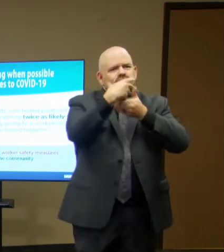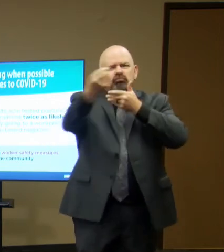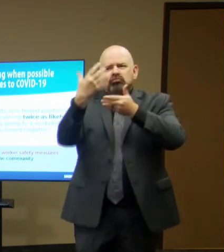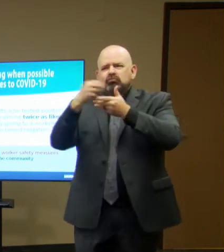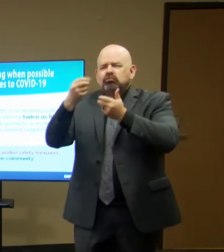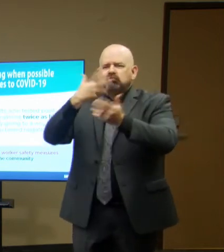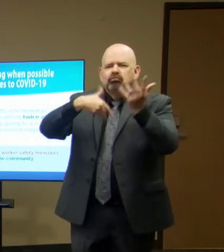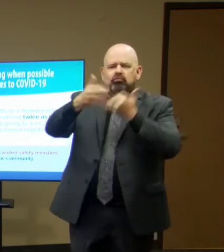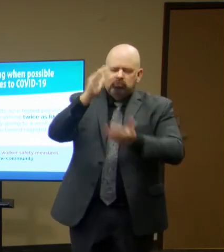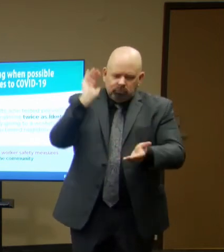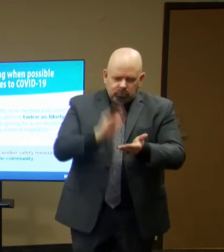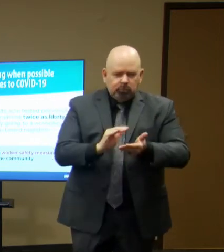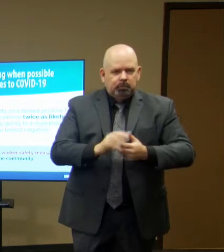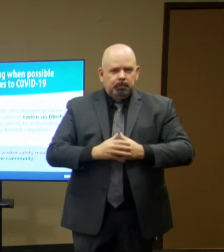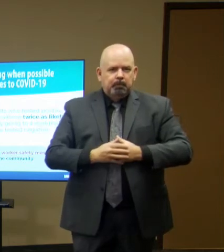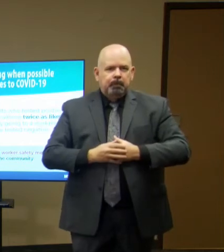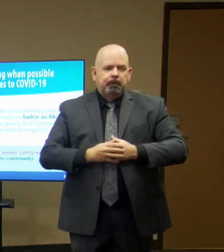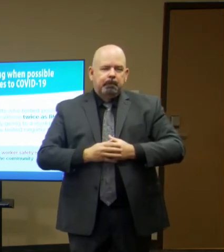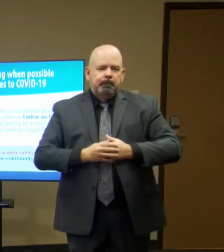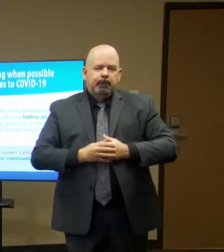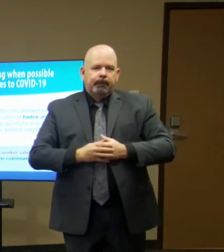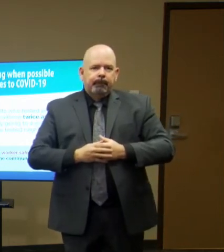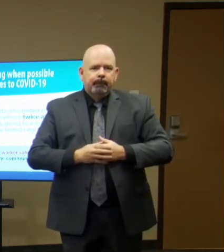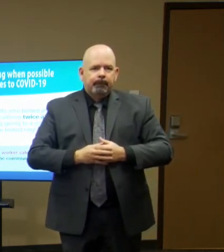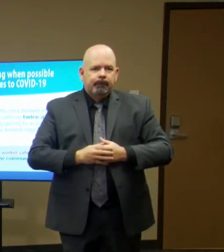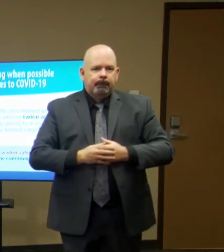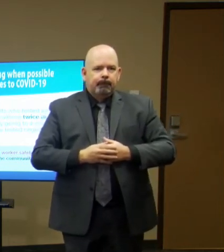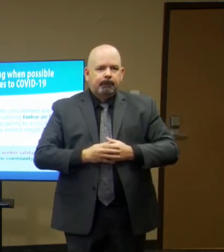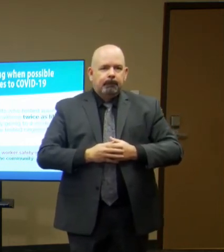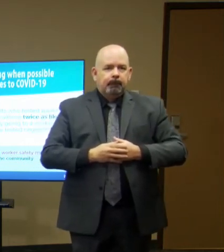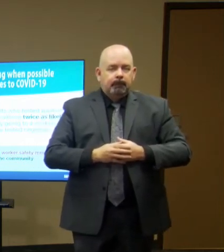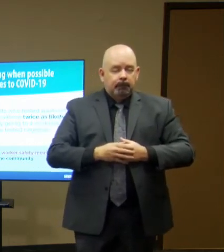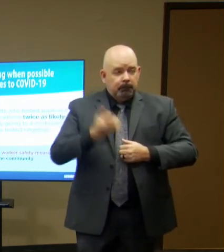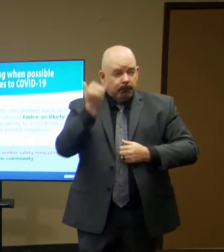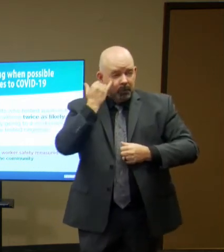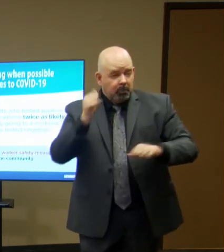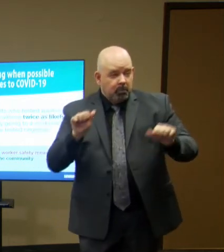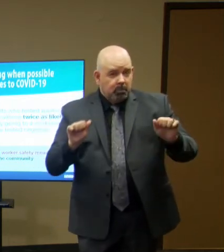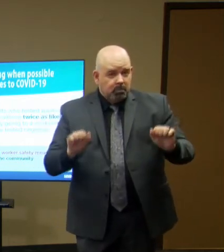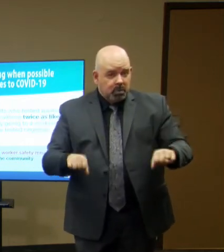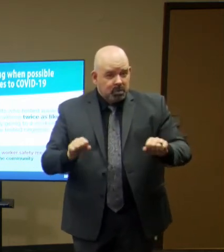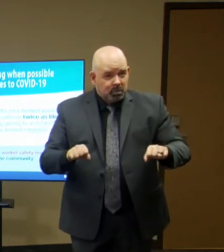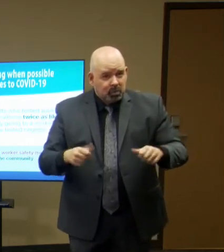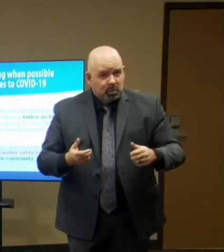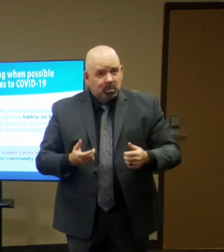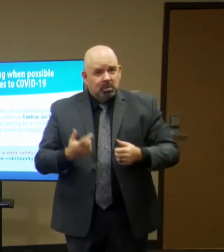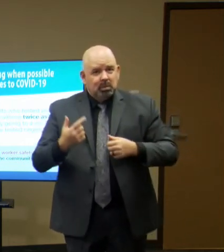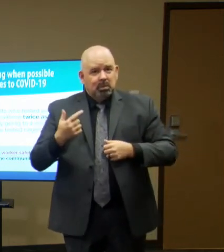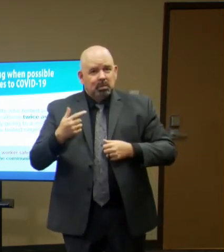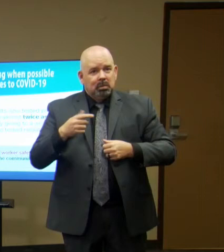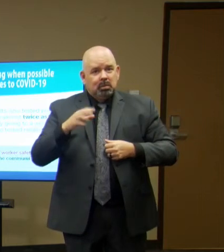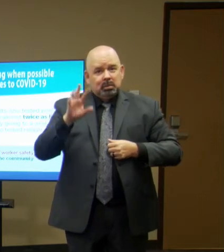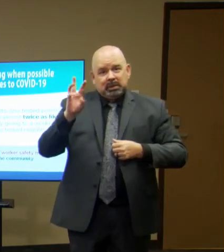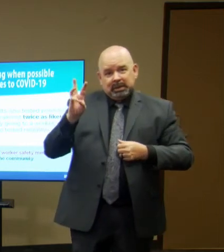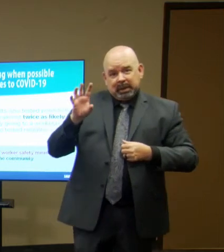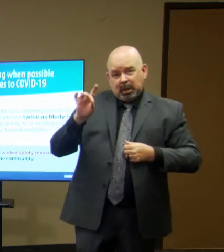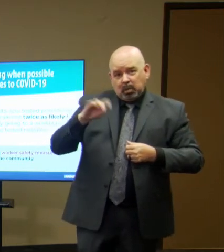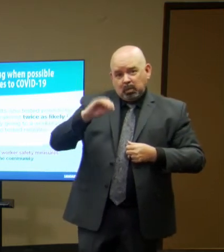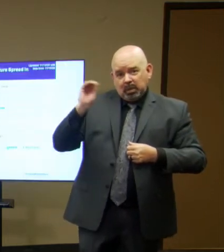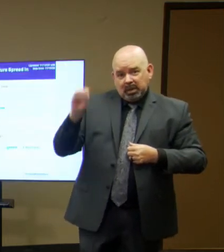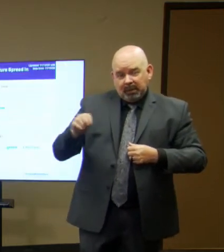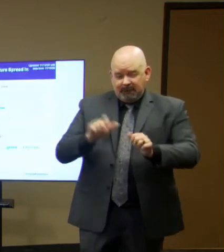control. If we can get to where we've got a 68% compliance